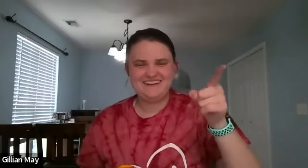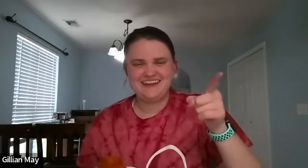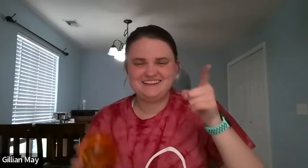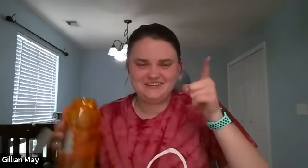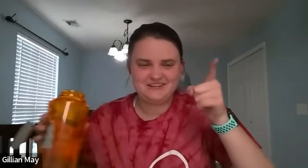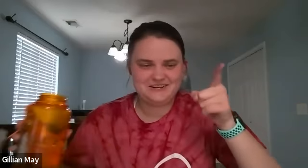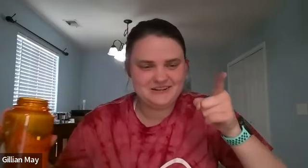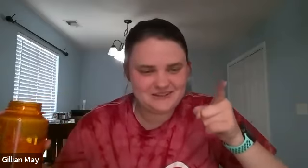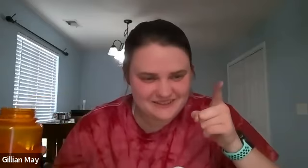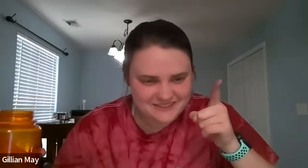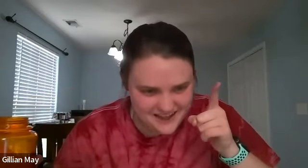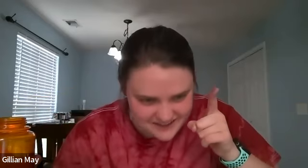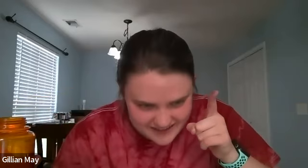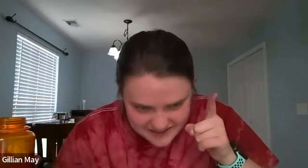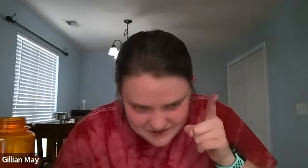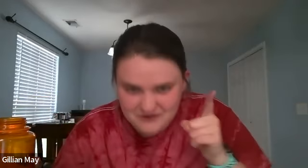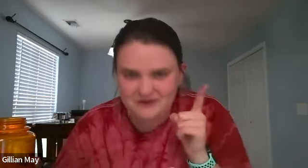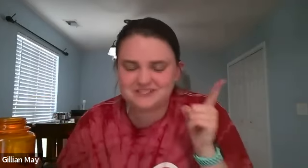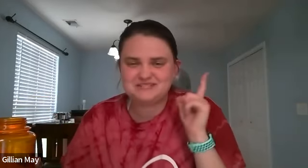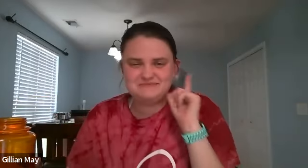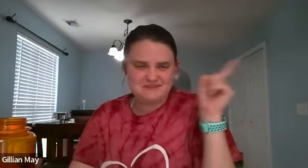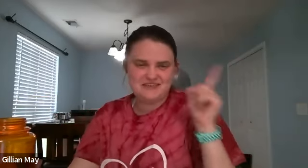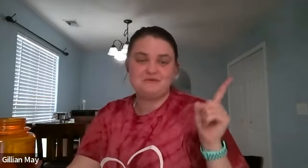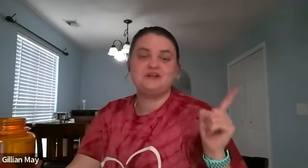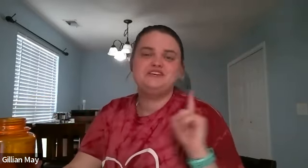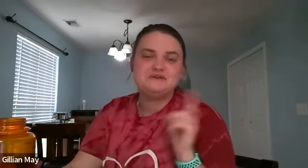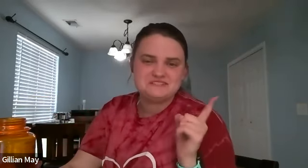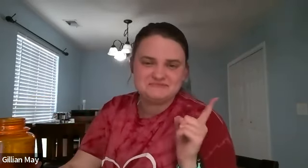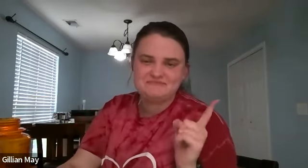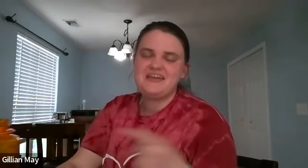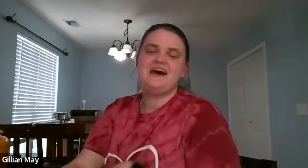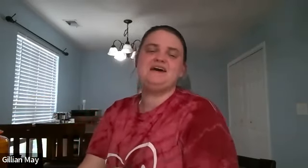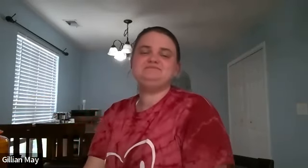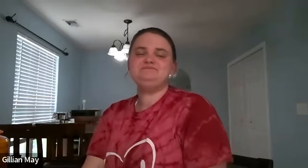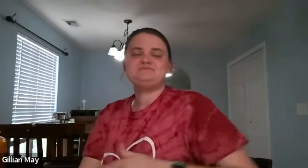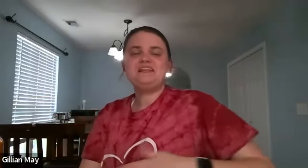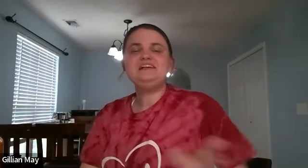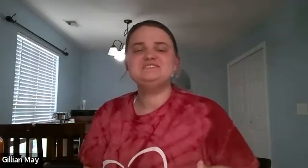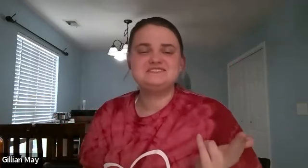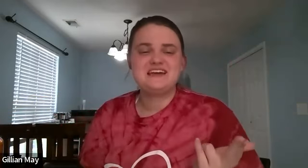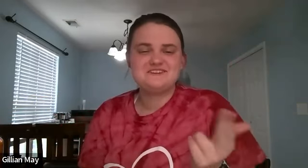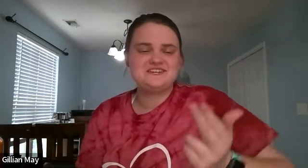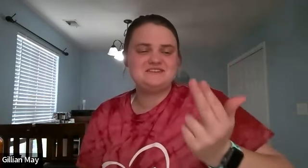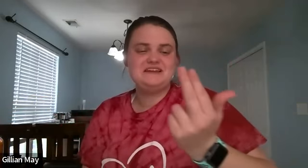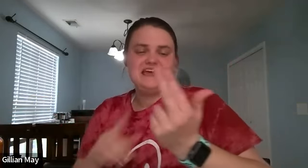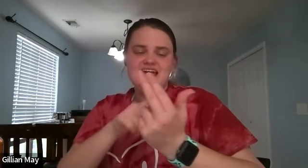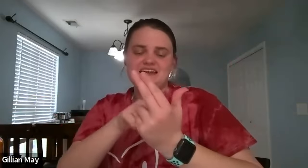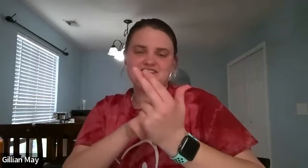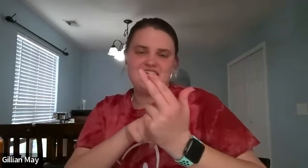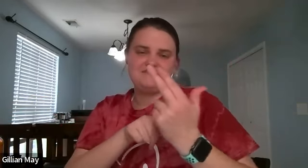Okay. Your little child, I think your little girl just made me think of one. Cute. So the sign for cute is you're gonna have,